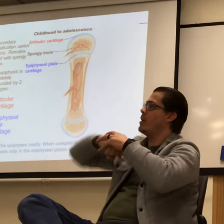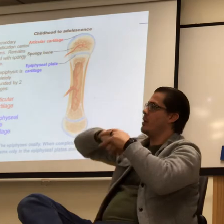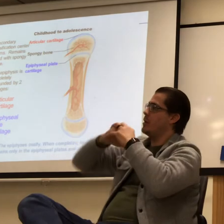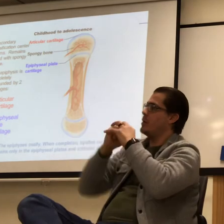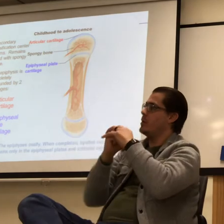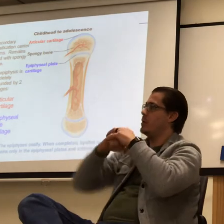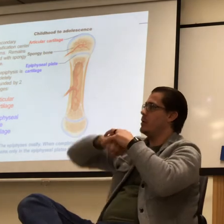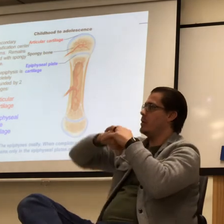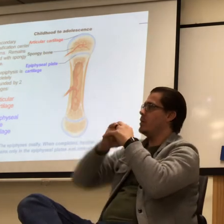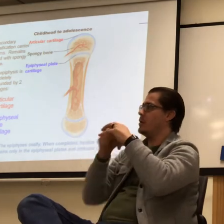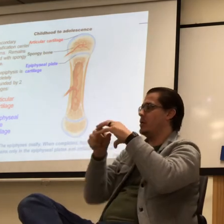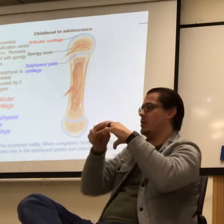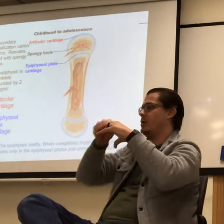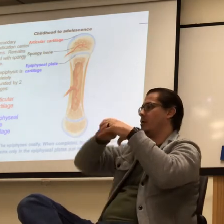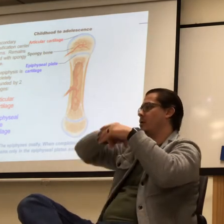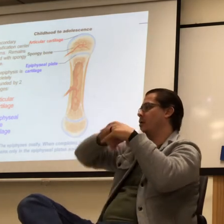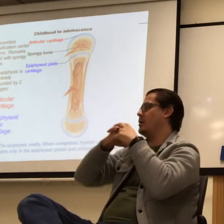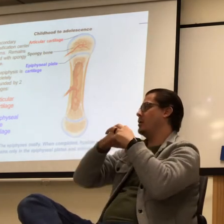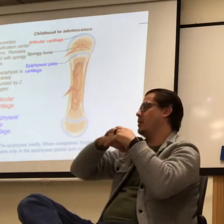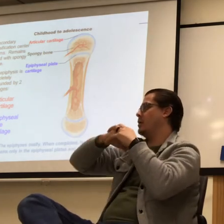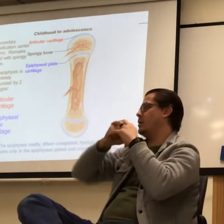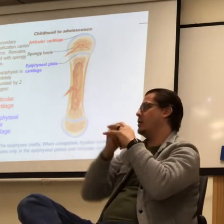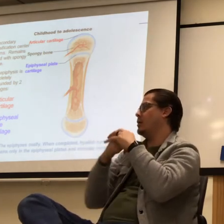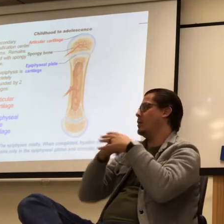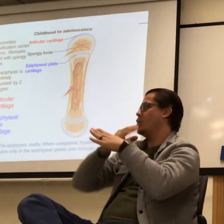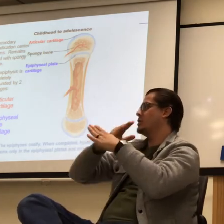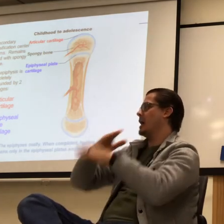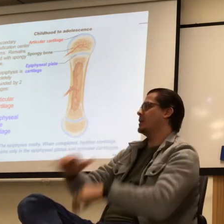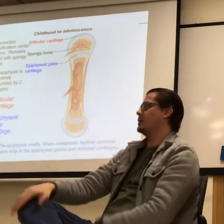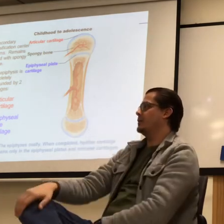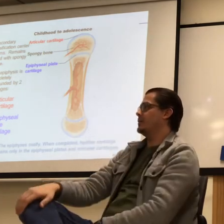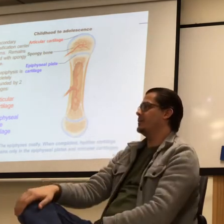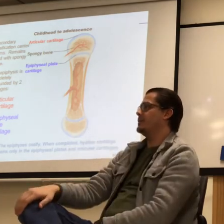bones and joints. So call that